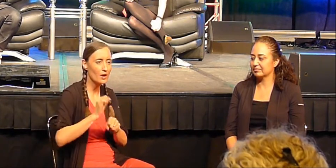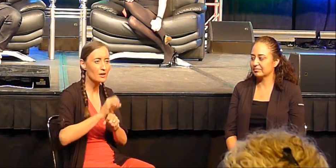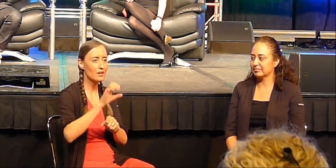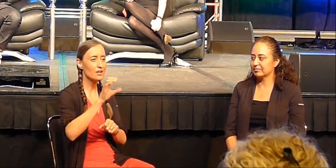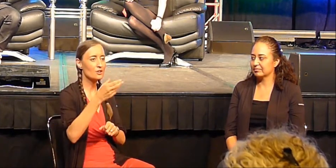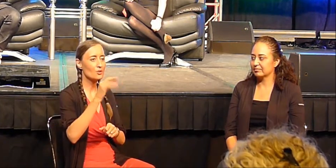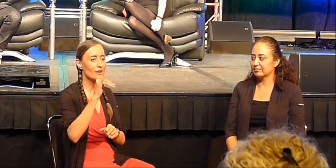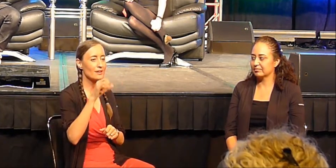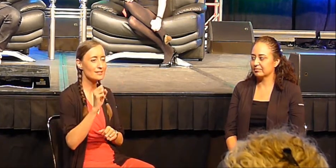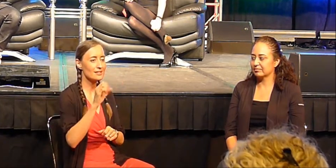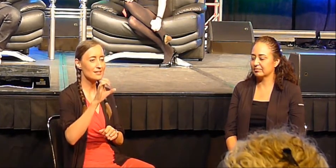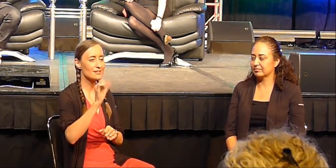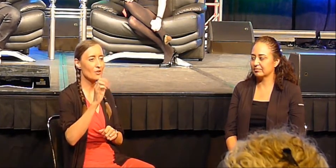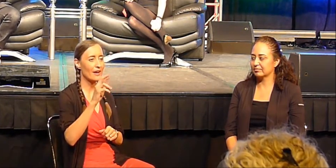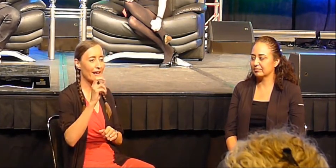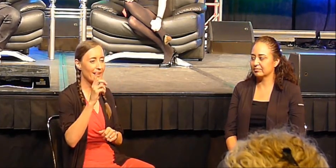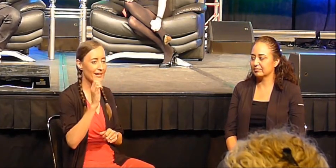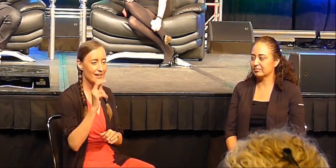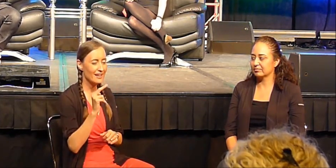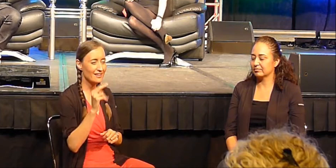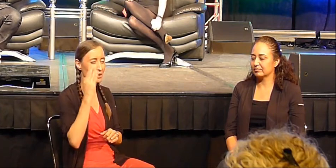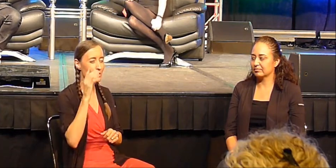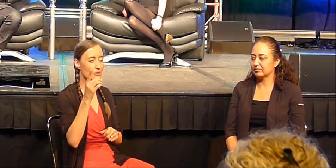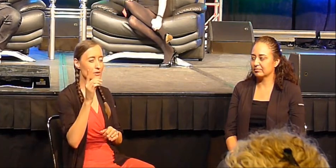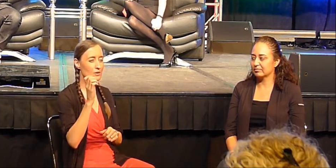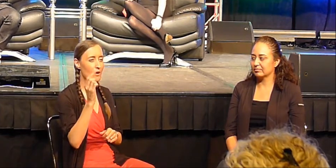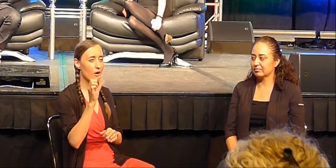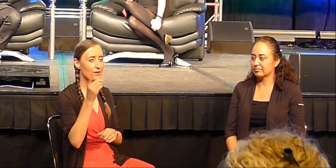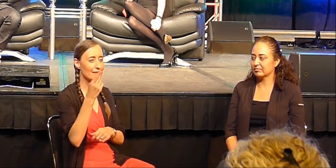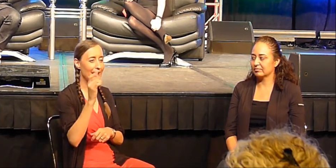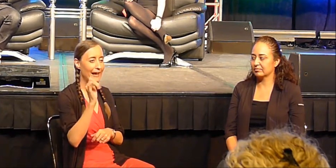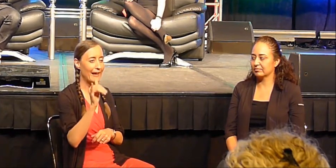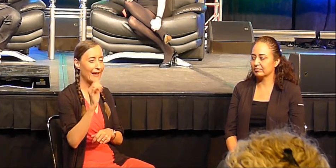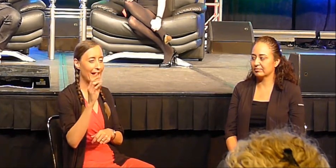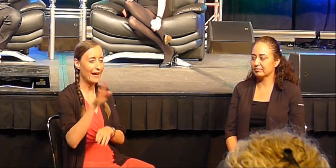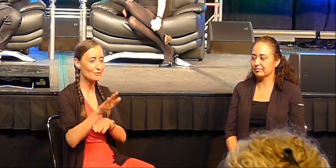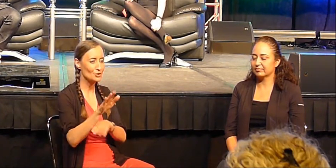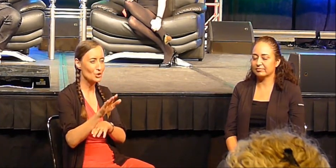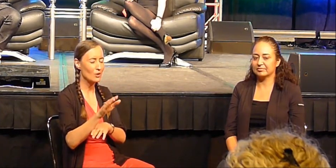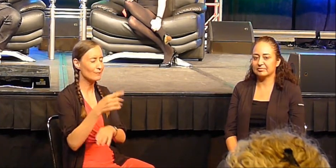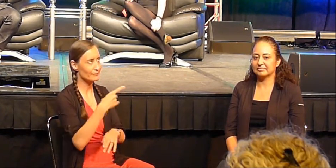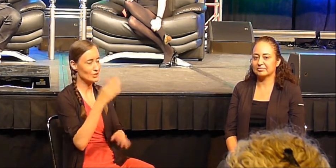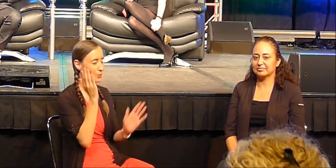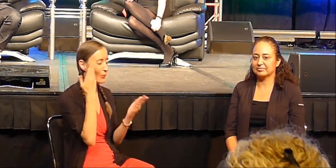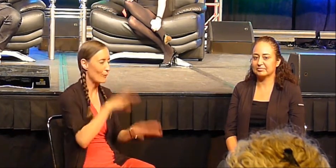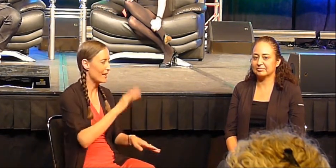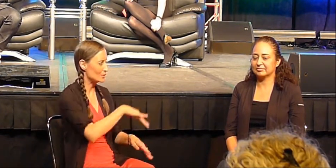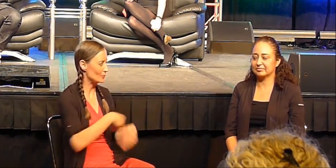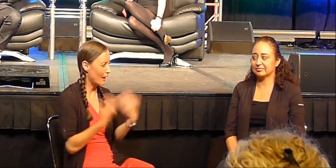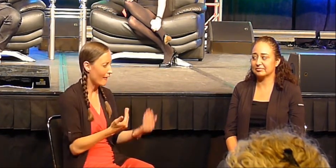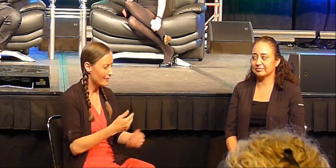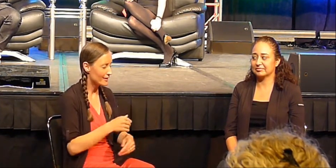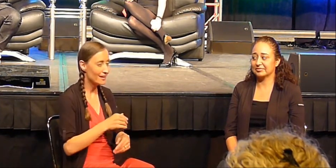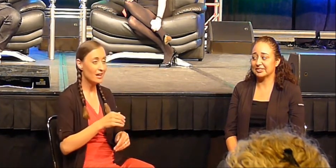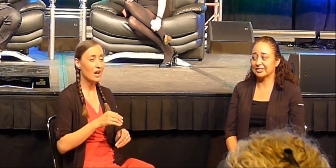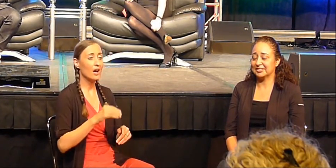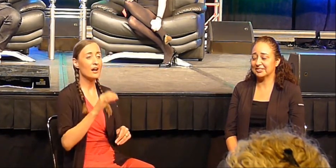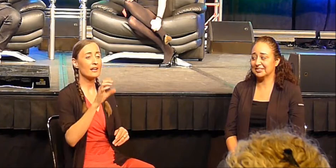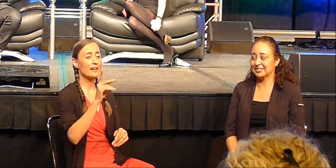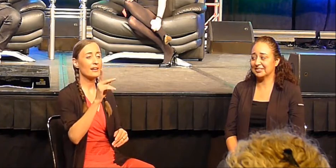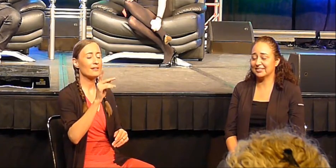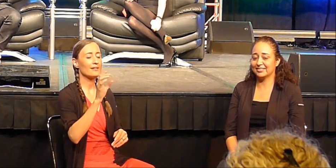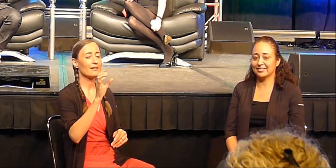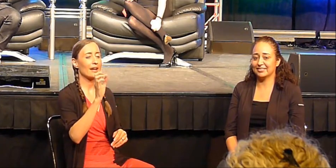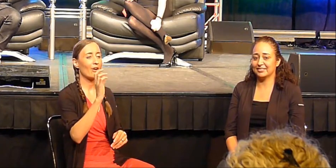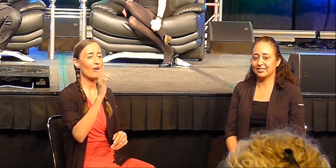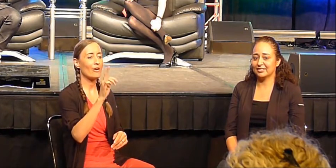Day After. You wouldn't know that, you're too young. Carol Kane, I knew her work from Last Detail and